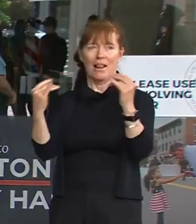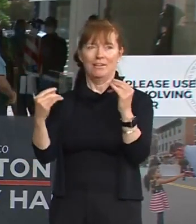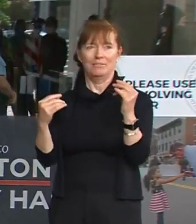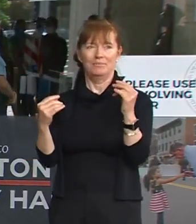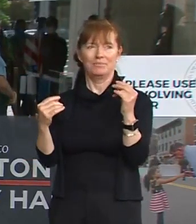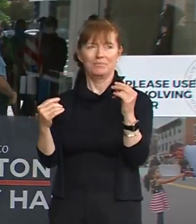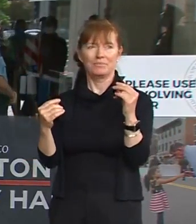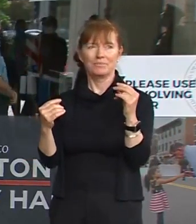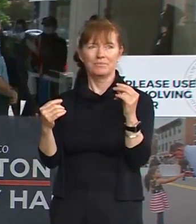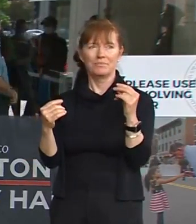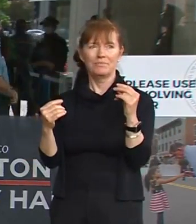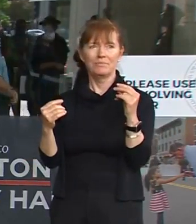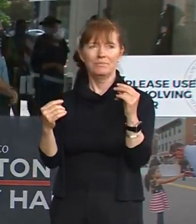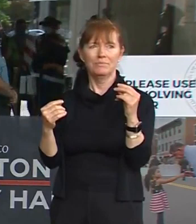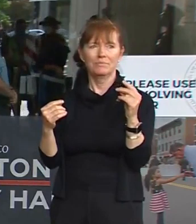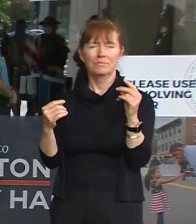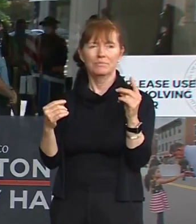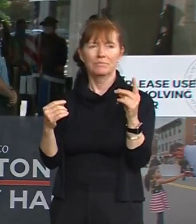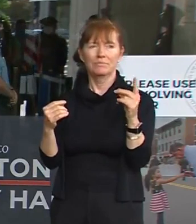Yeah.